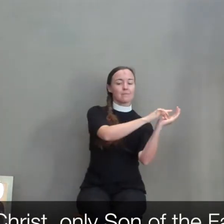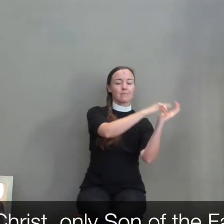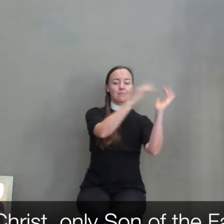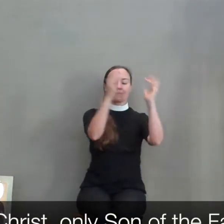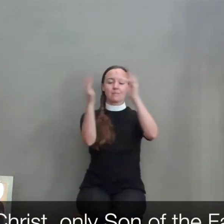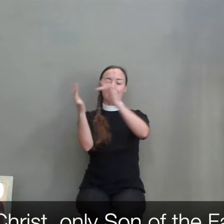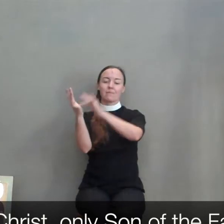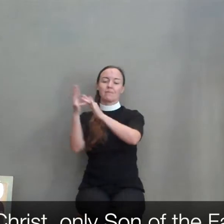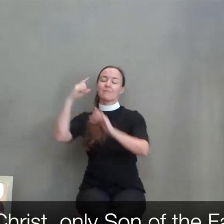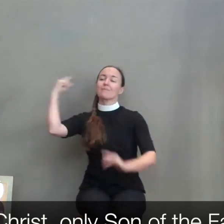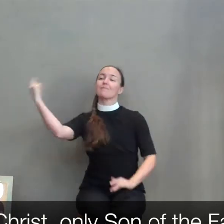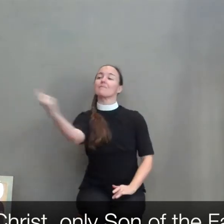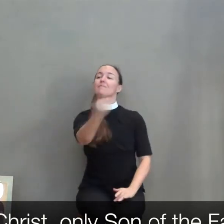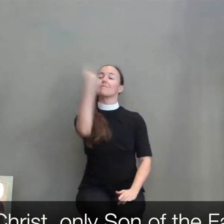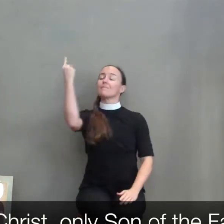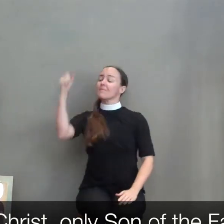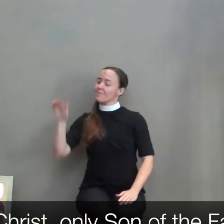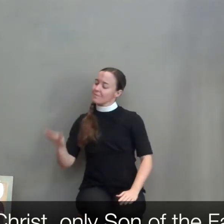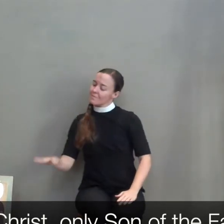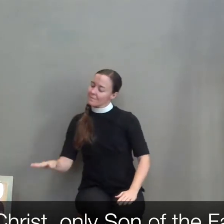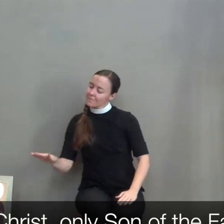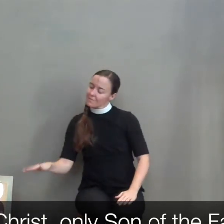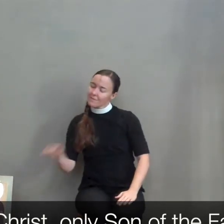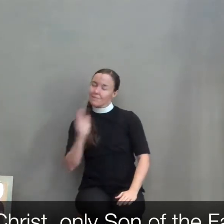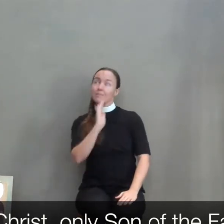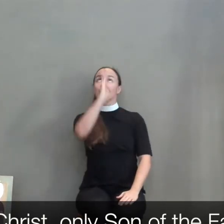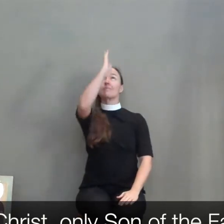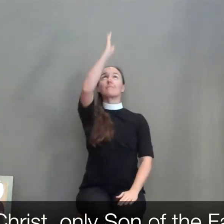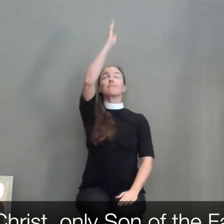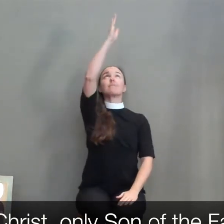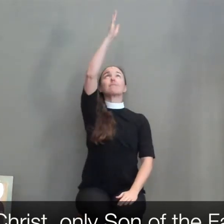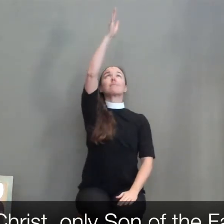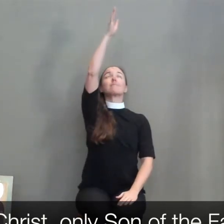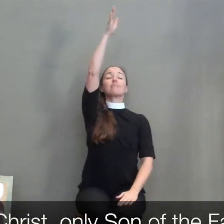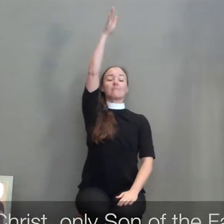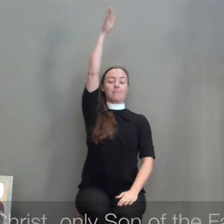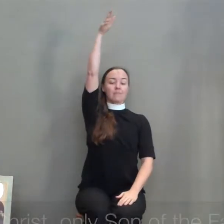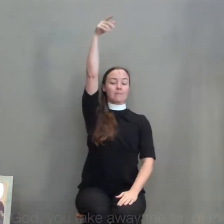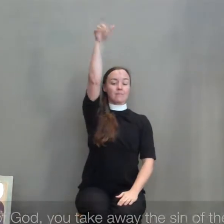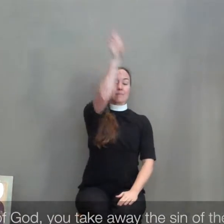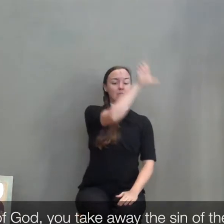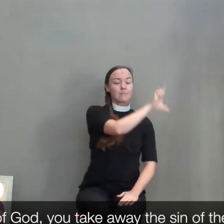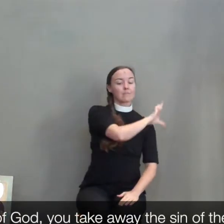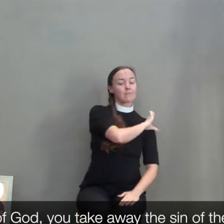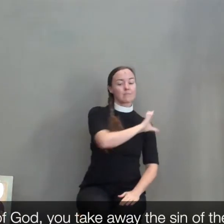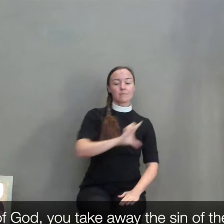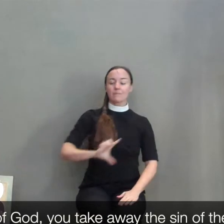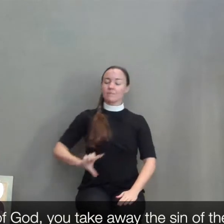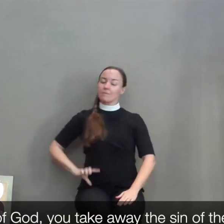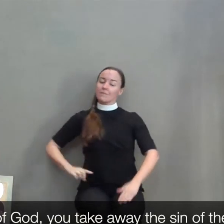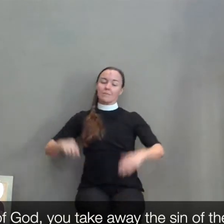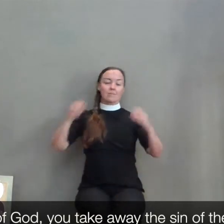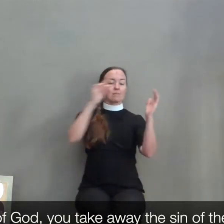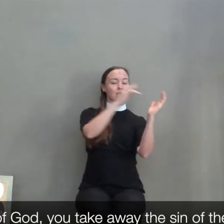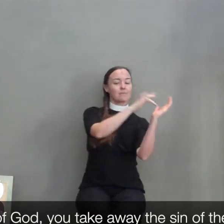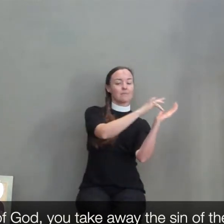Christ, only Son of the Father, Lord God, Lamb